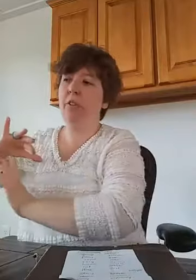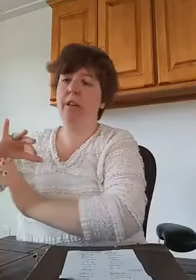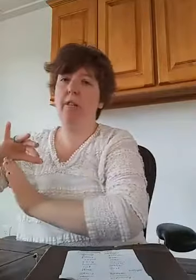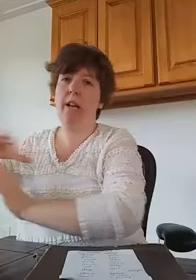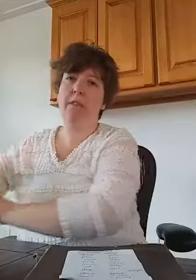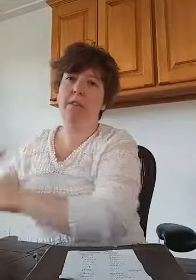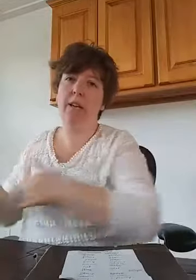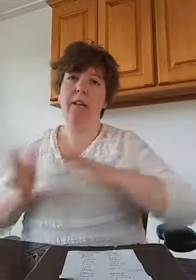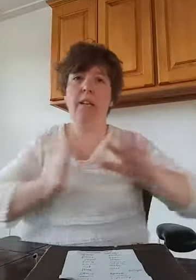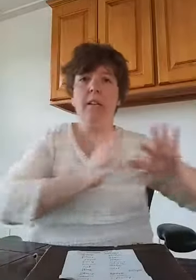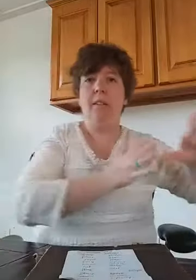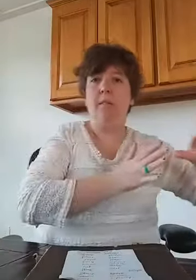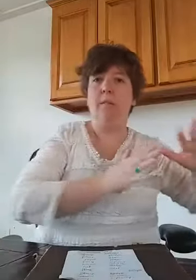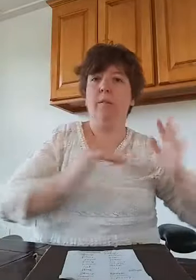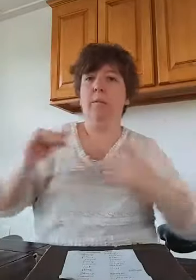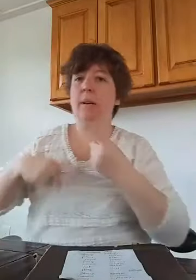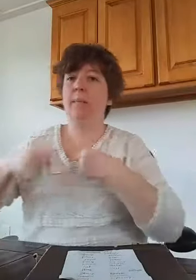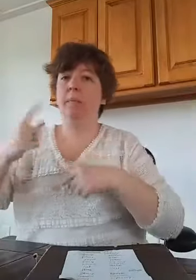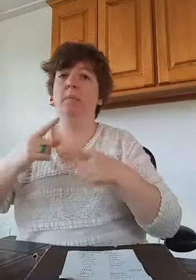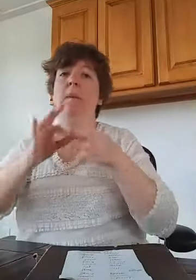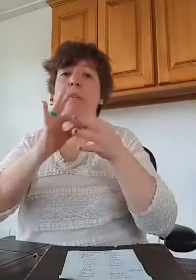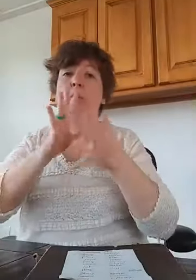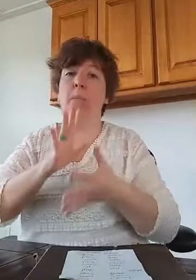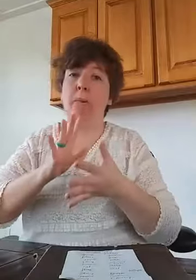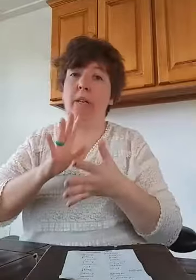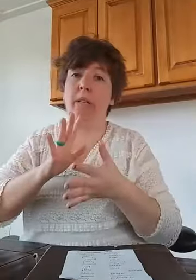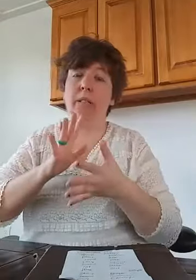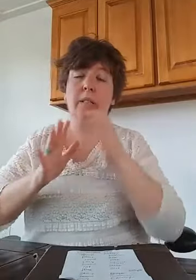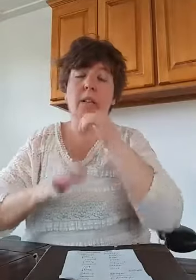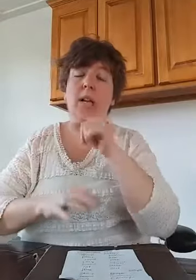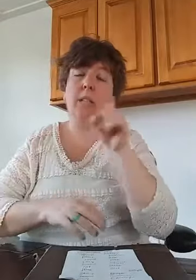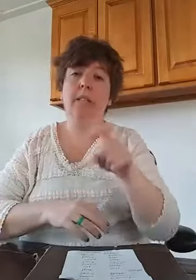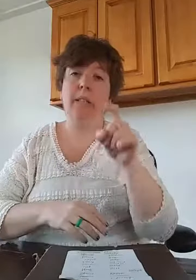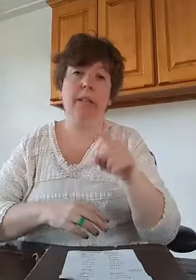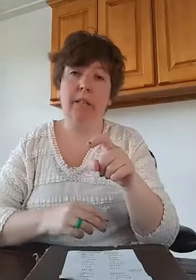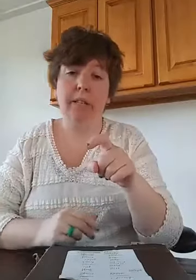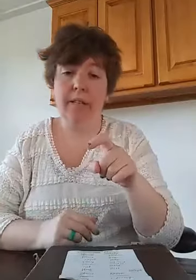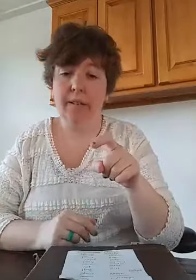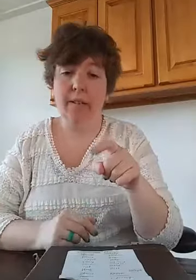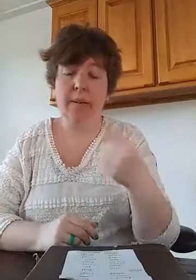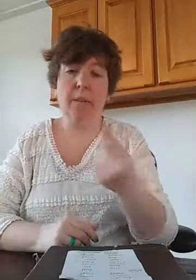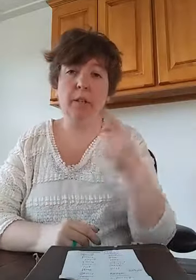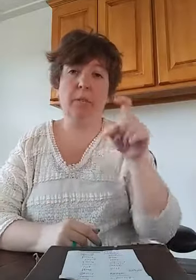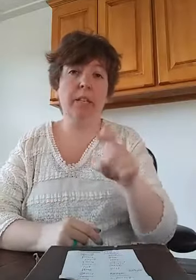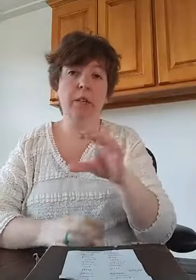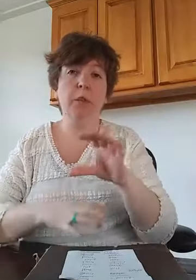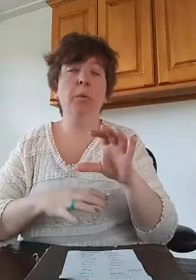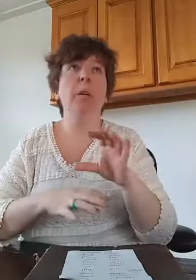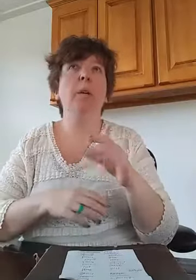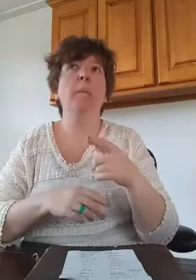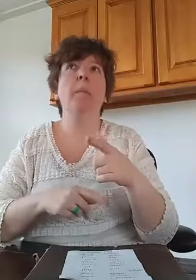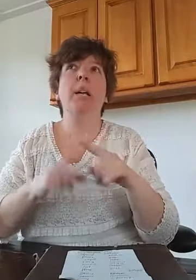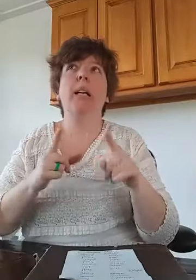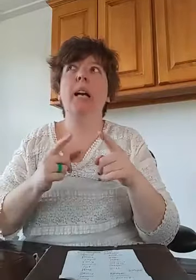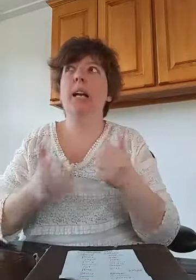on the other side. When I'm interpreting, it's not necessarily something you need to do, but it kind of